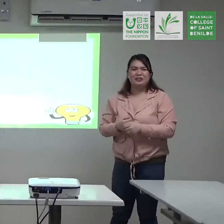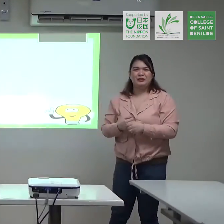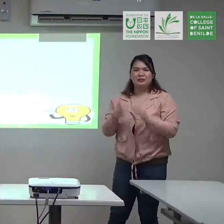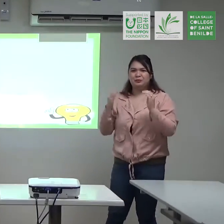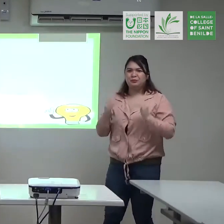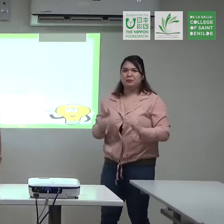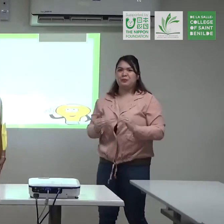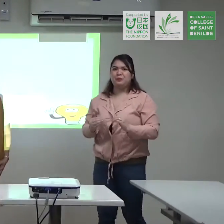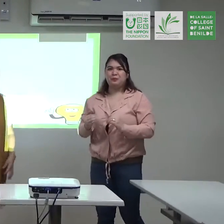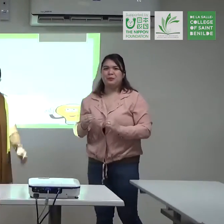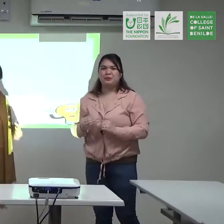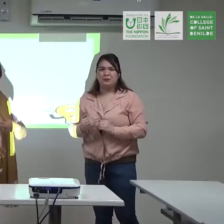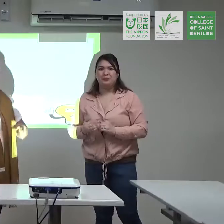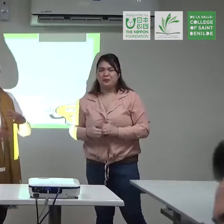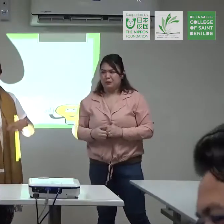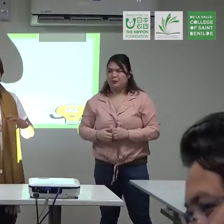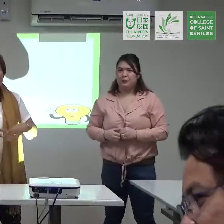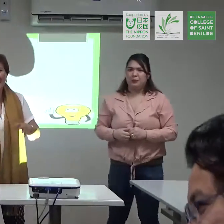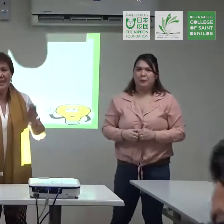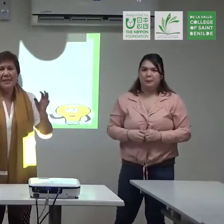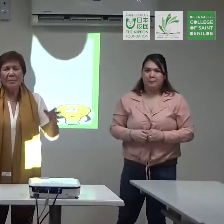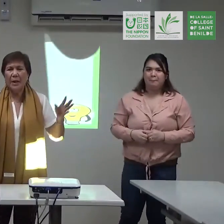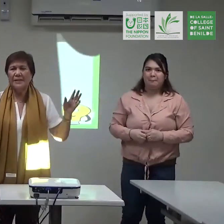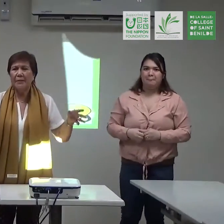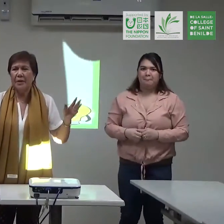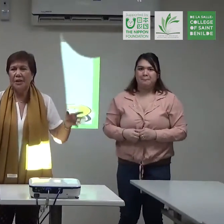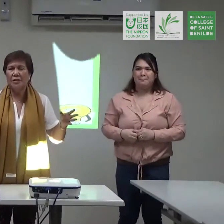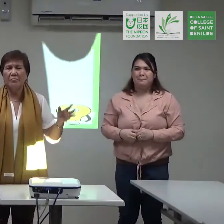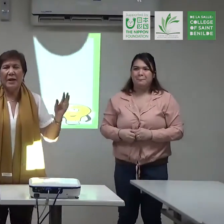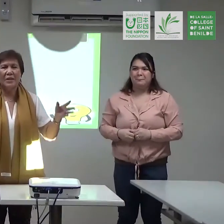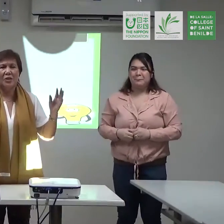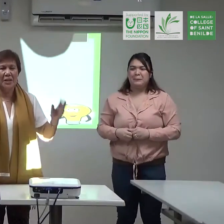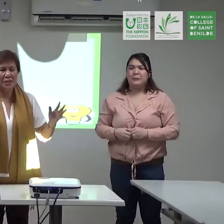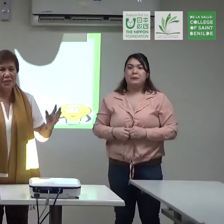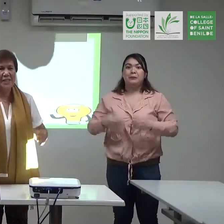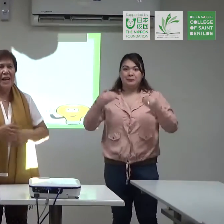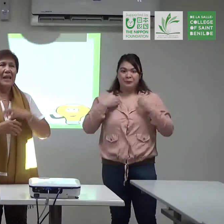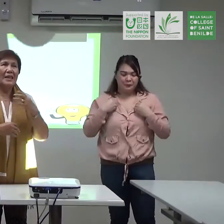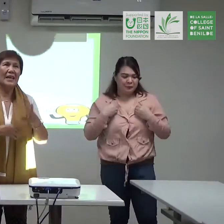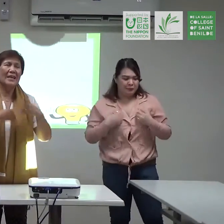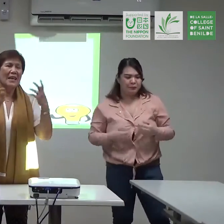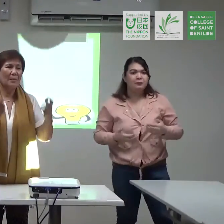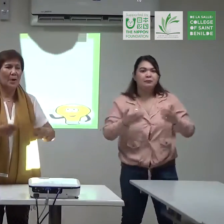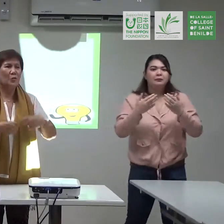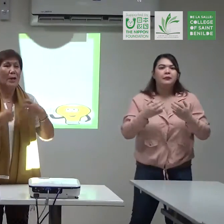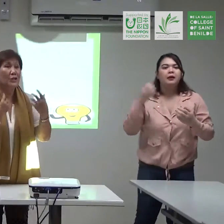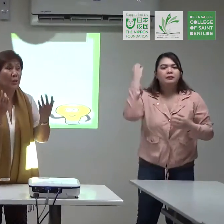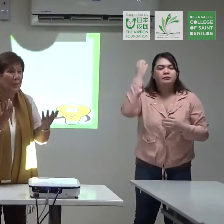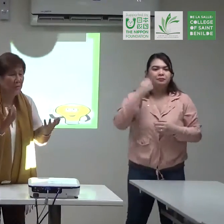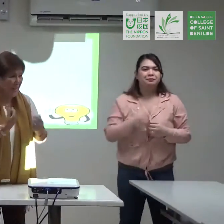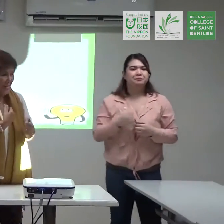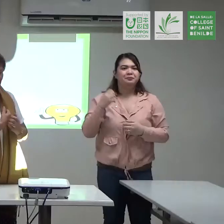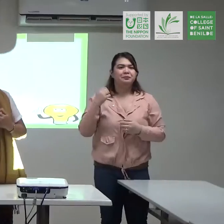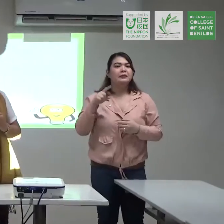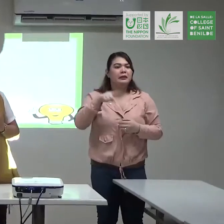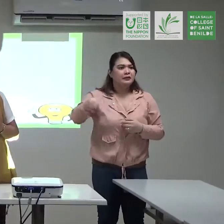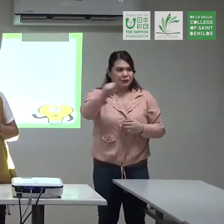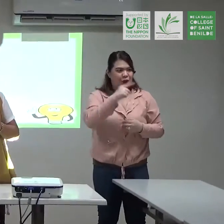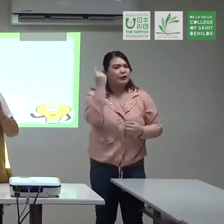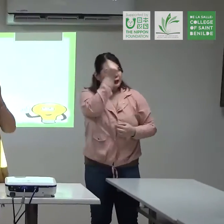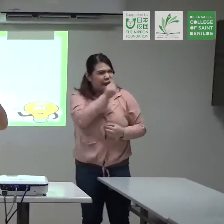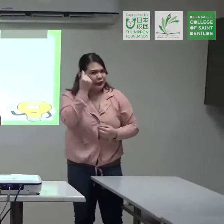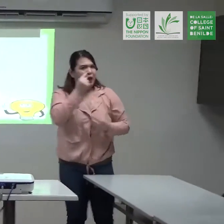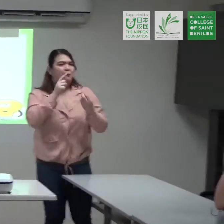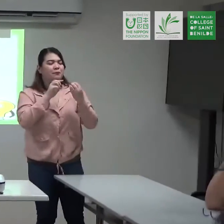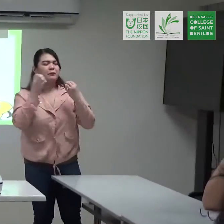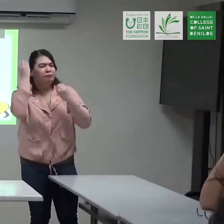it. So, as I said, the simplest definition of metacognition is thinking about what you're thinking.